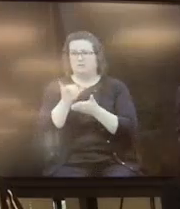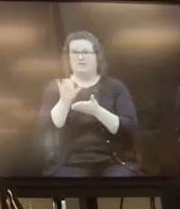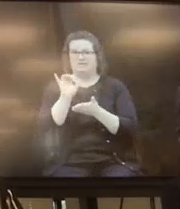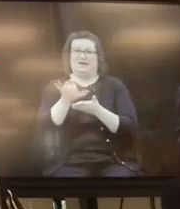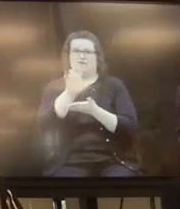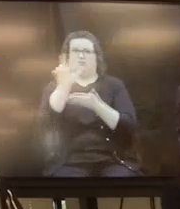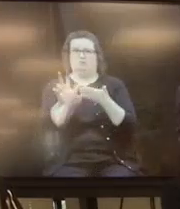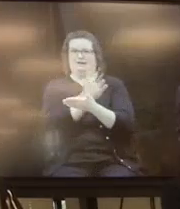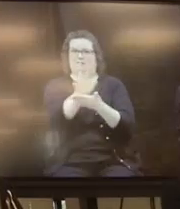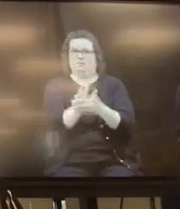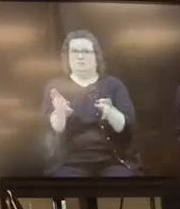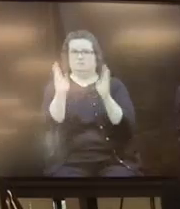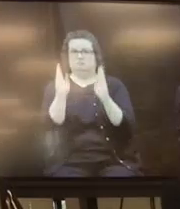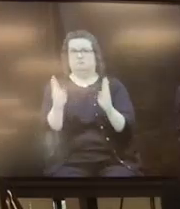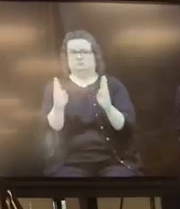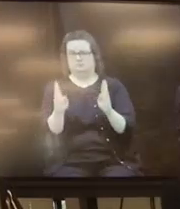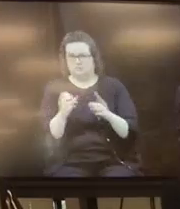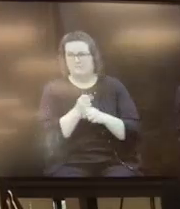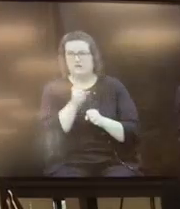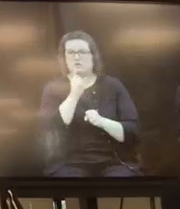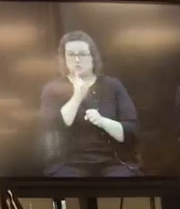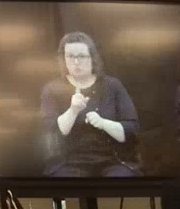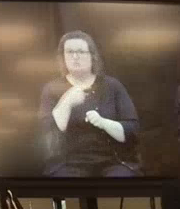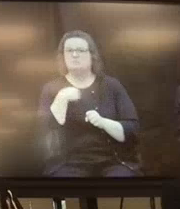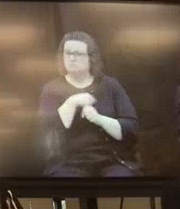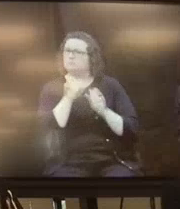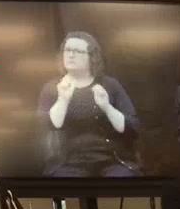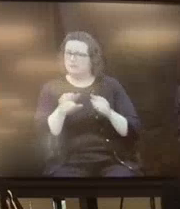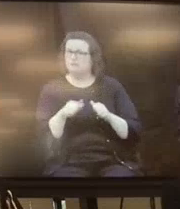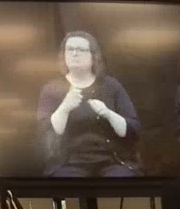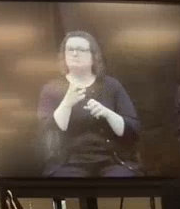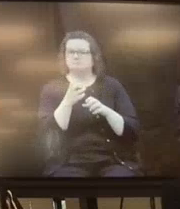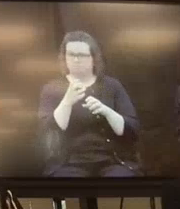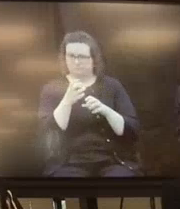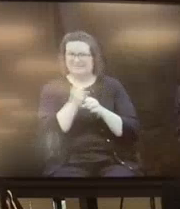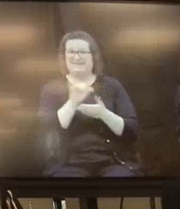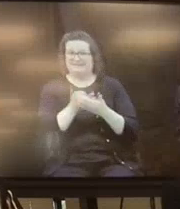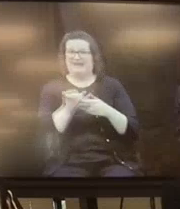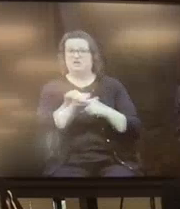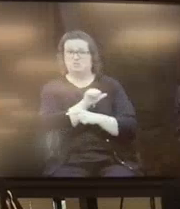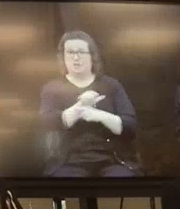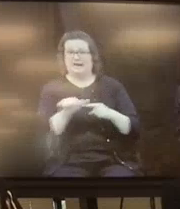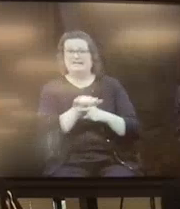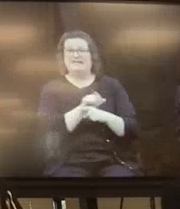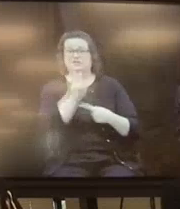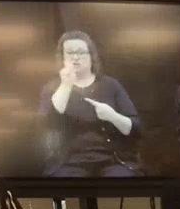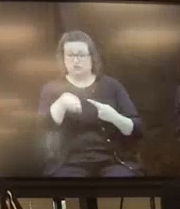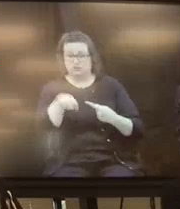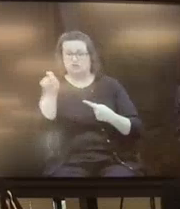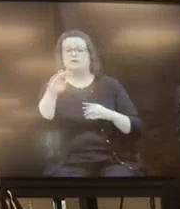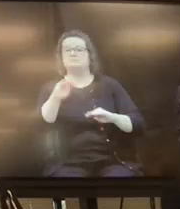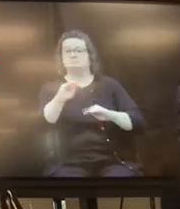hours so that we can get that amount of training in.